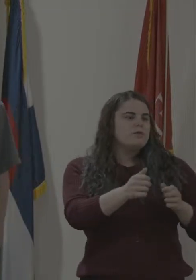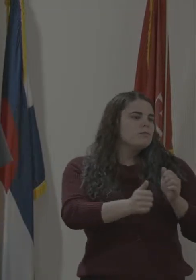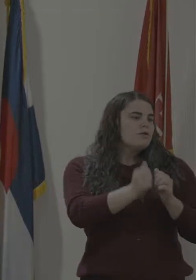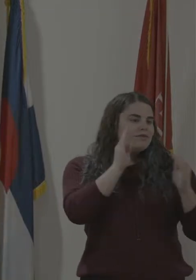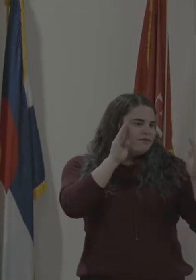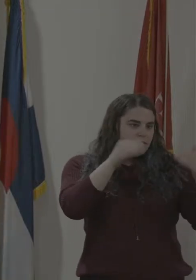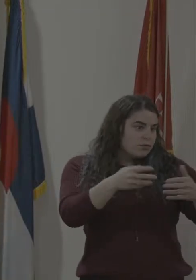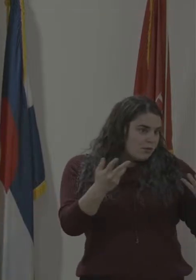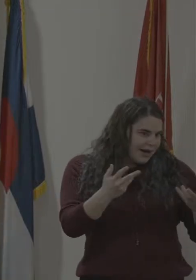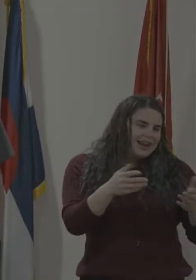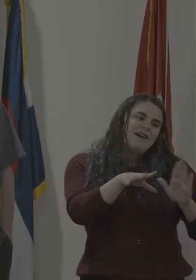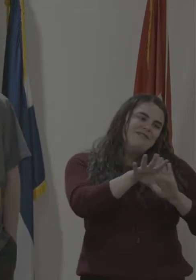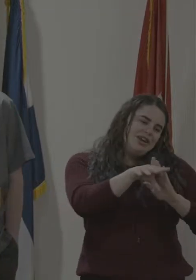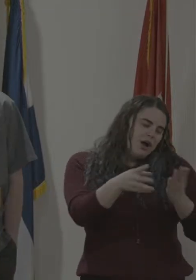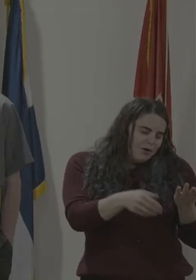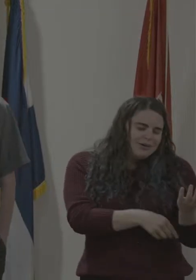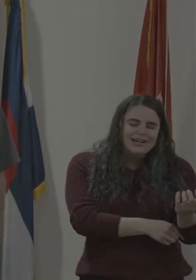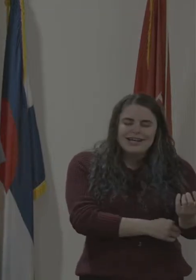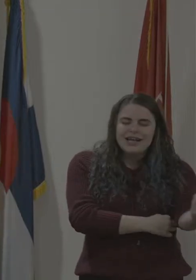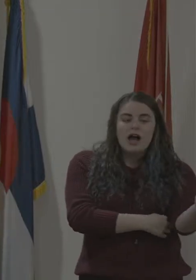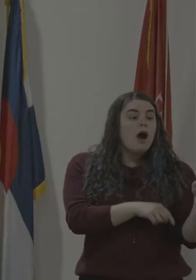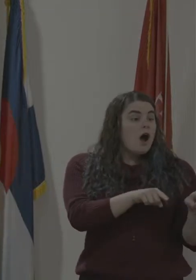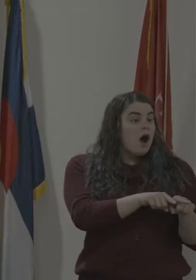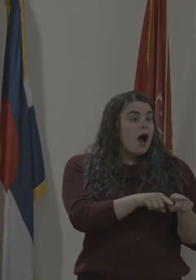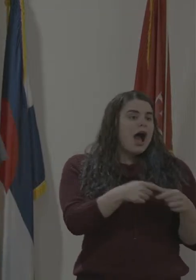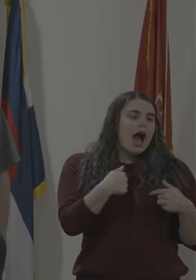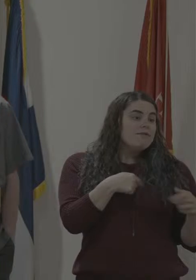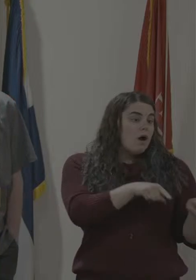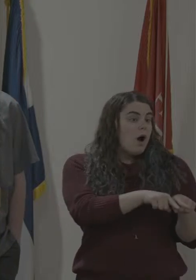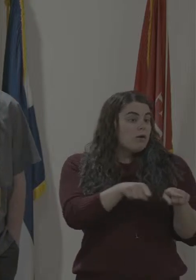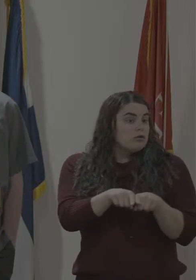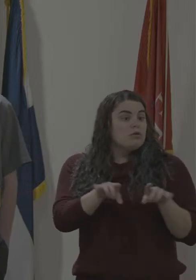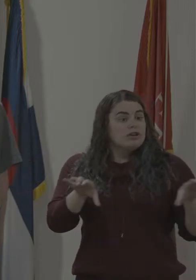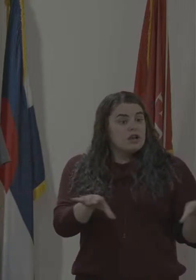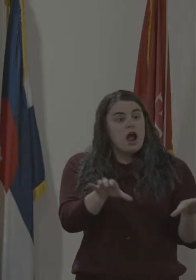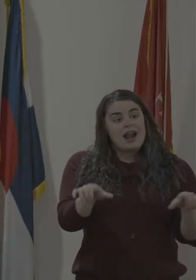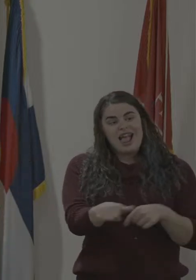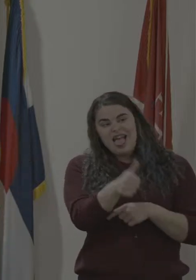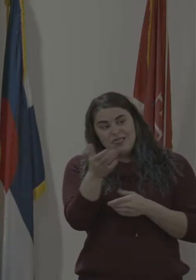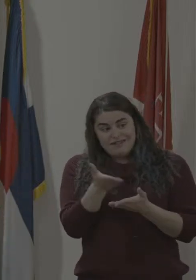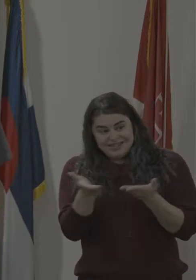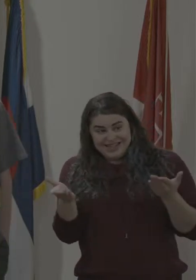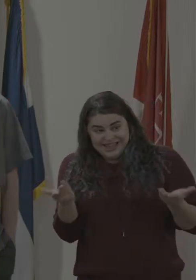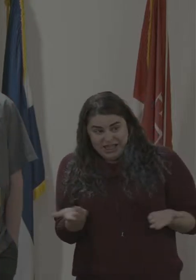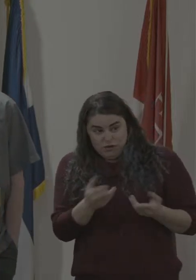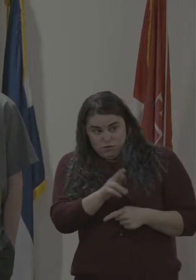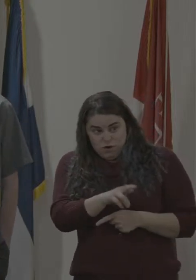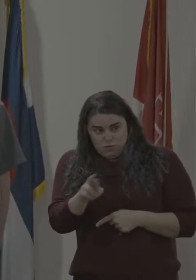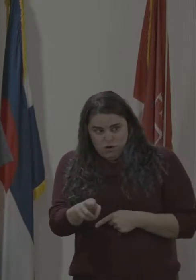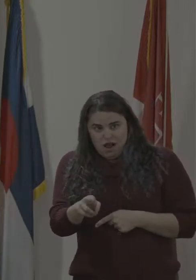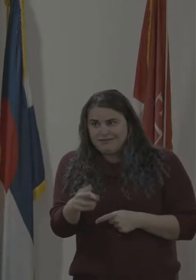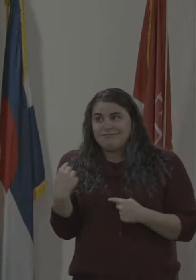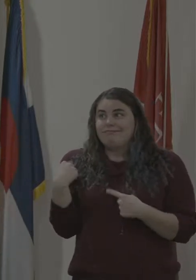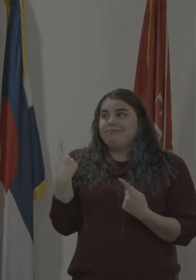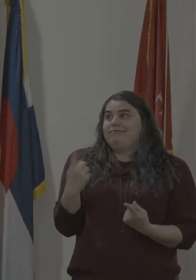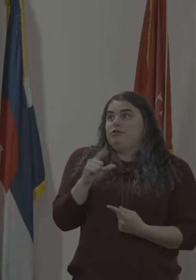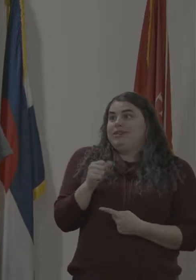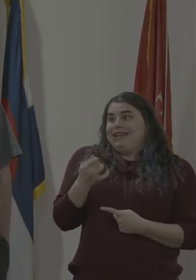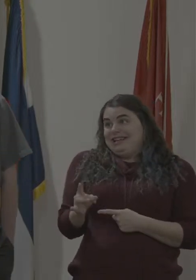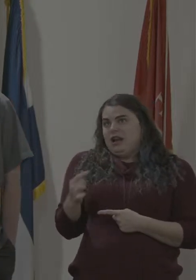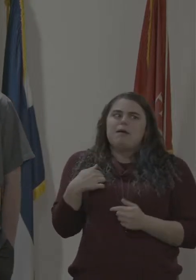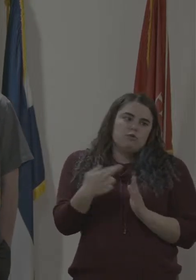video, but I have also done many things here in at Red Rocks since 2018. I've been